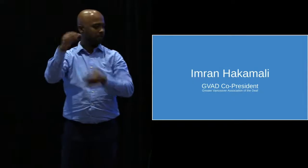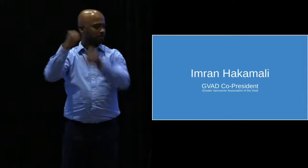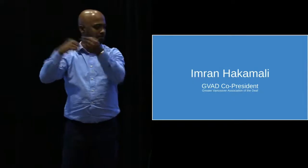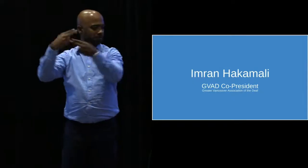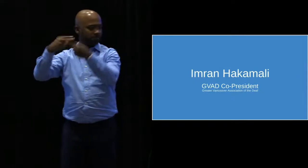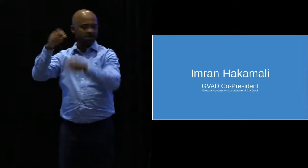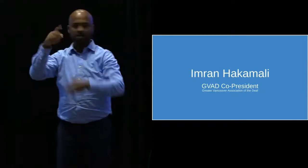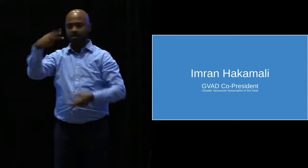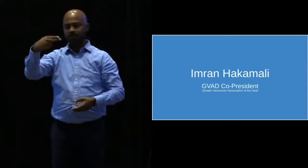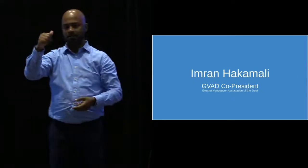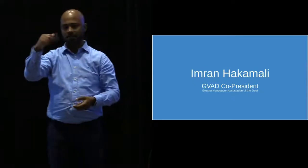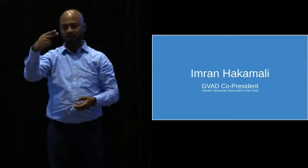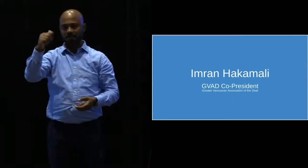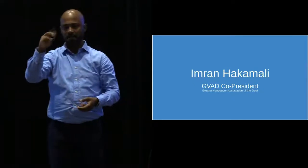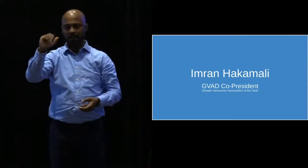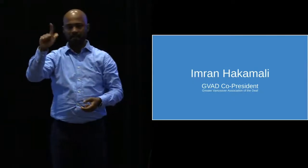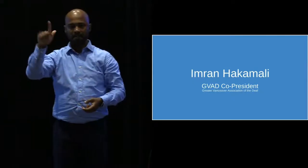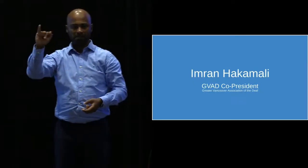GBAD, Imran